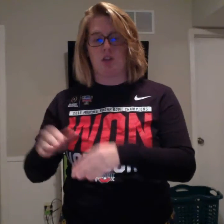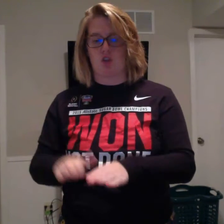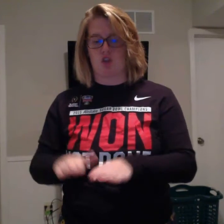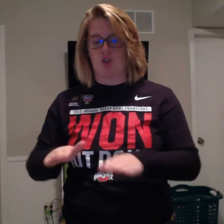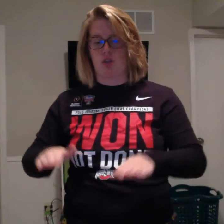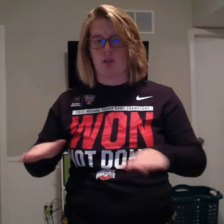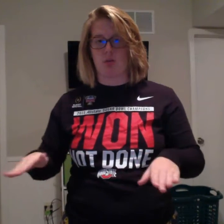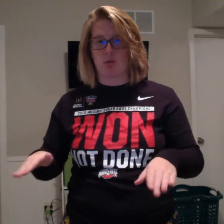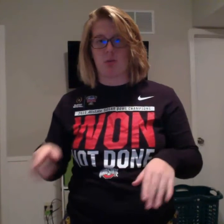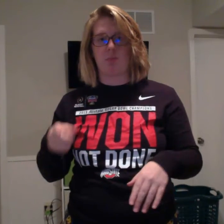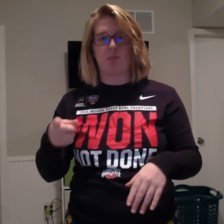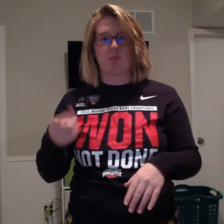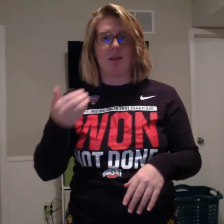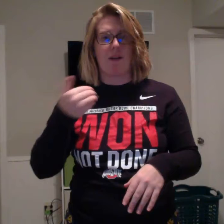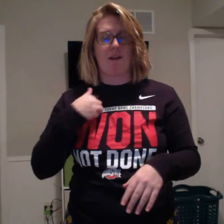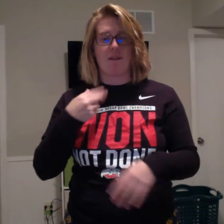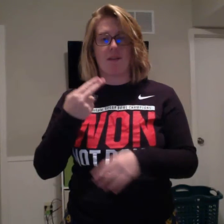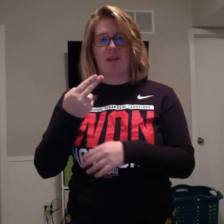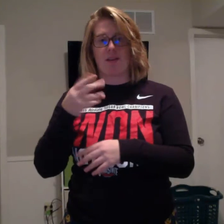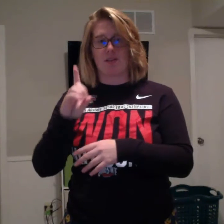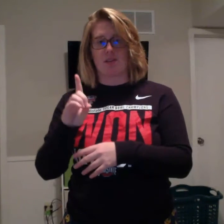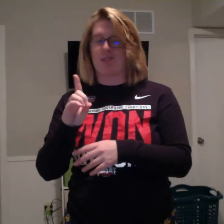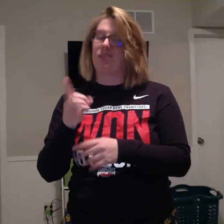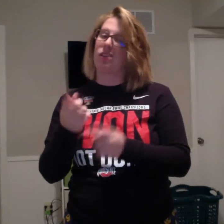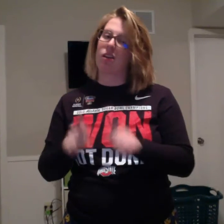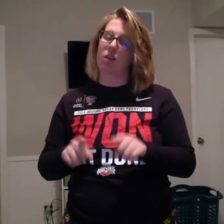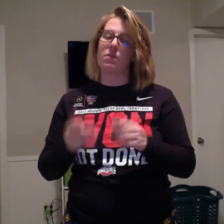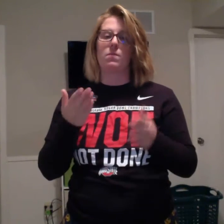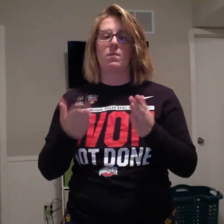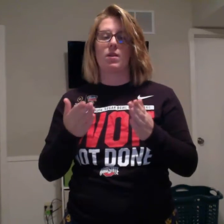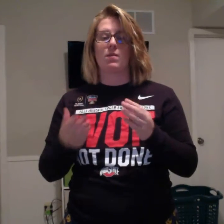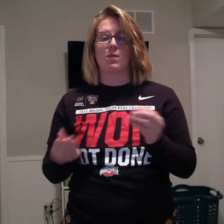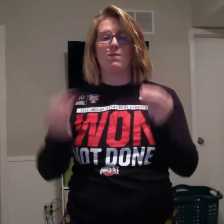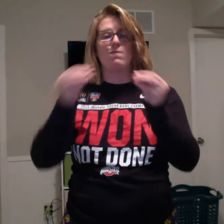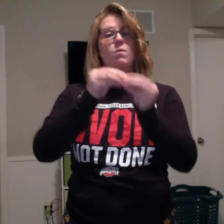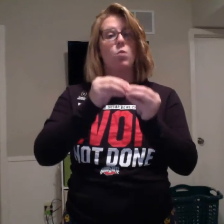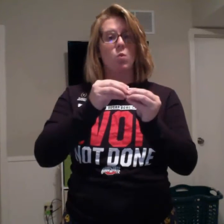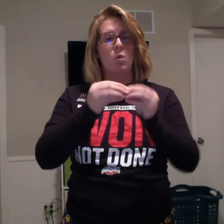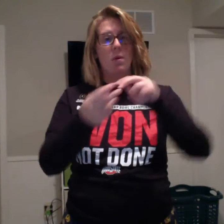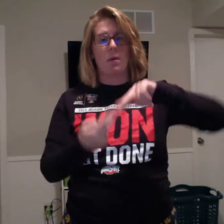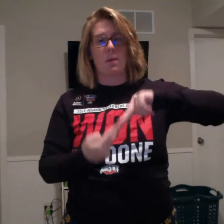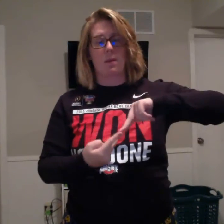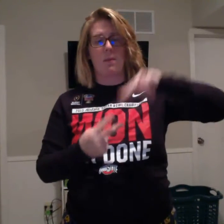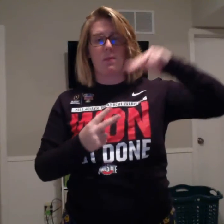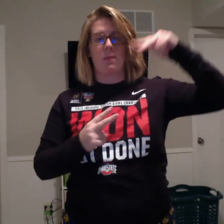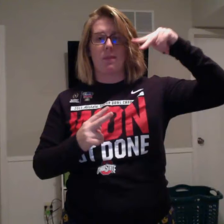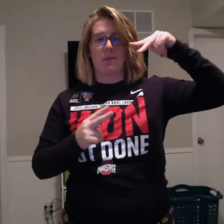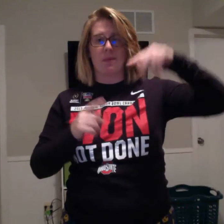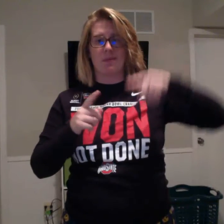called anticipation, which means that the Huntington disease families often show earlier symptom onset